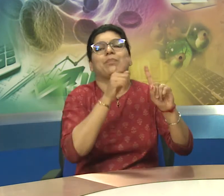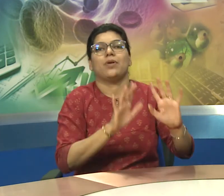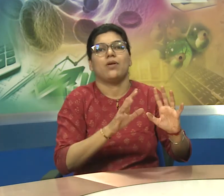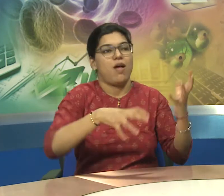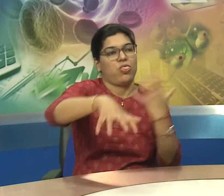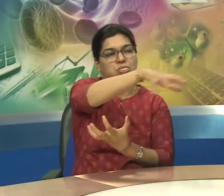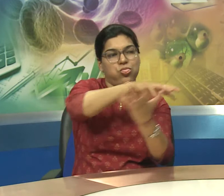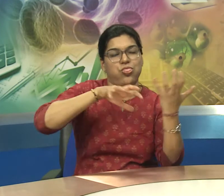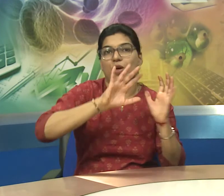they may employ